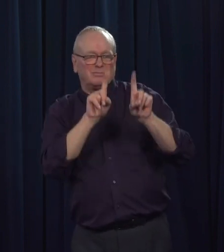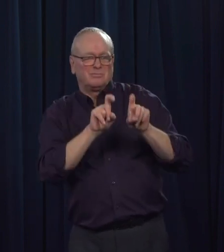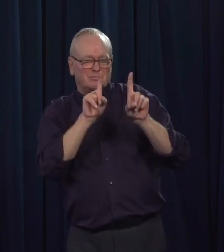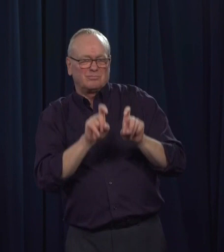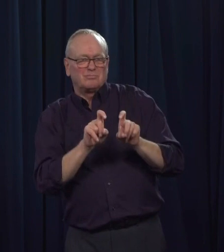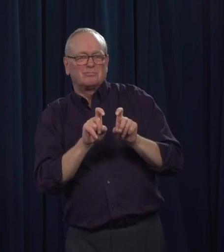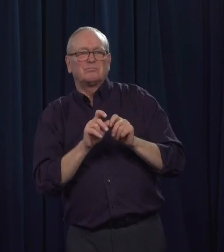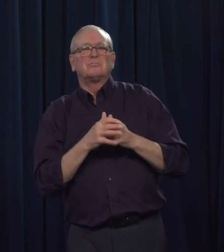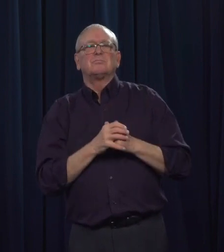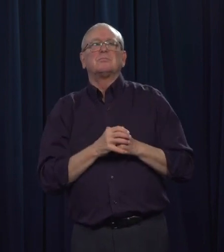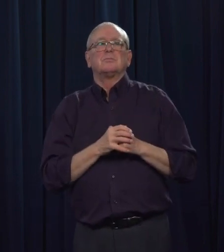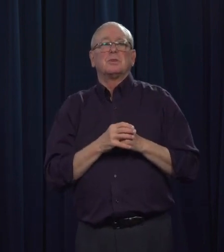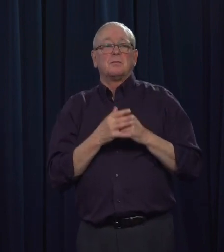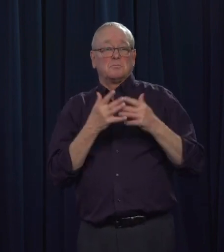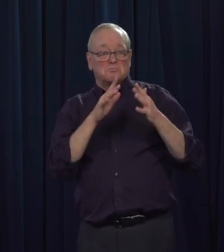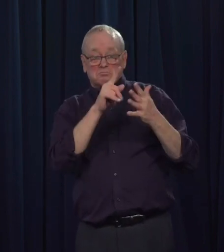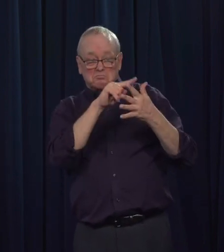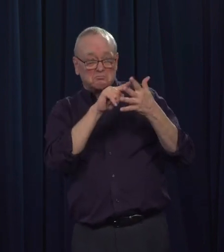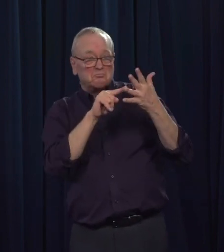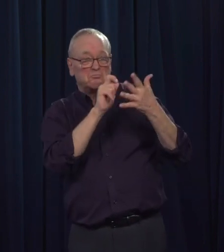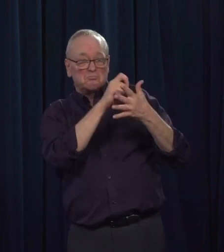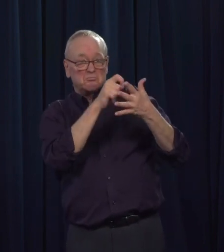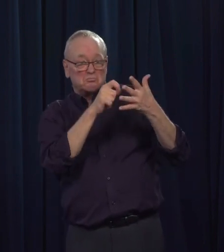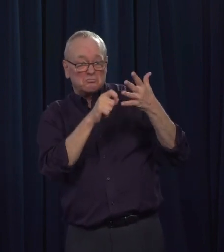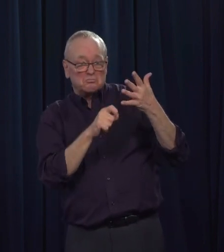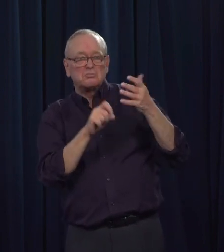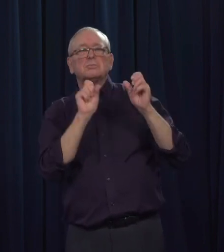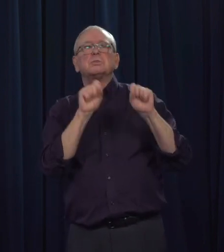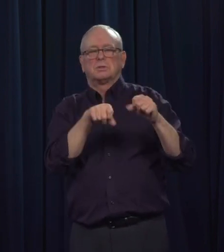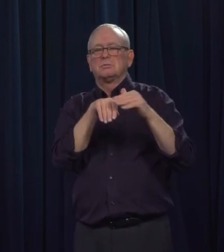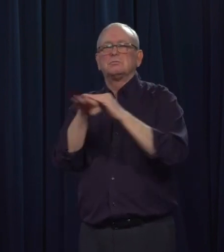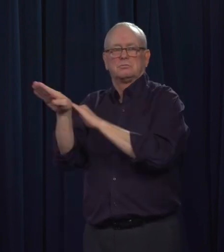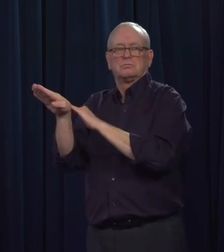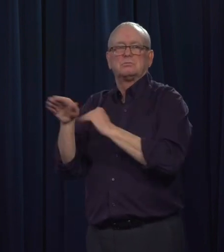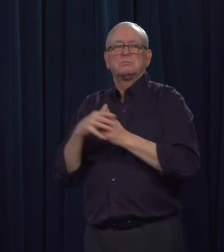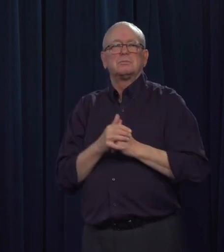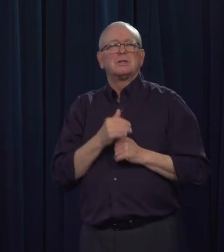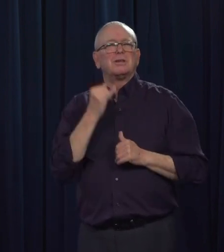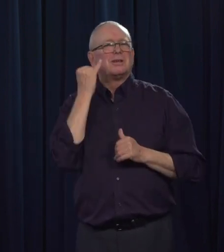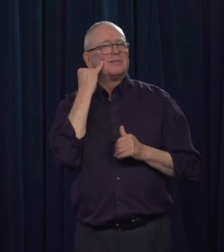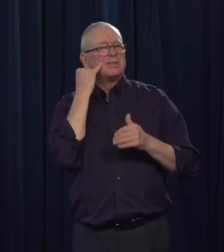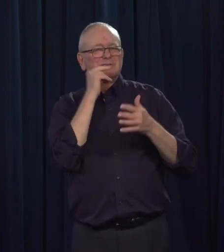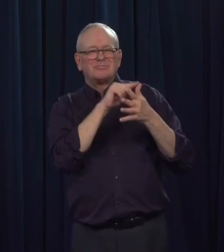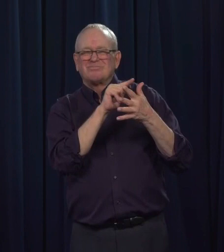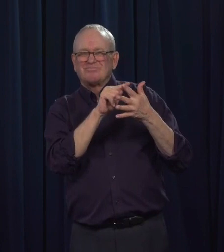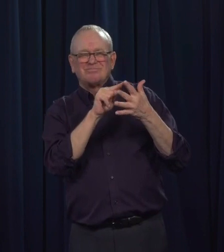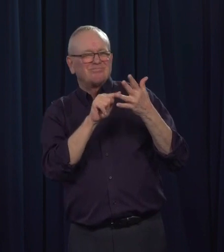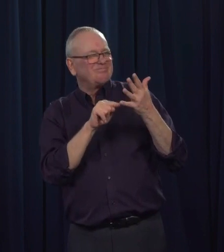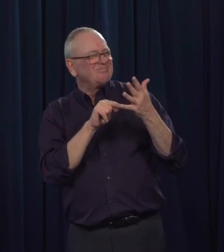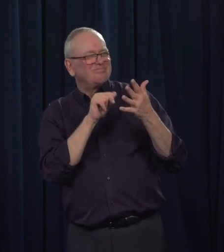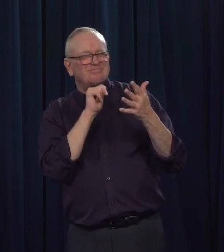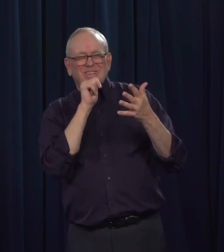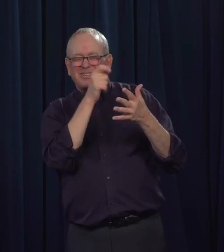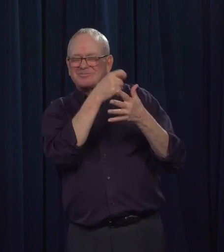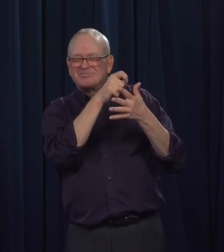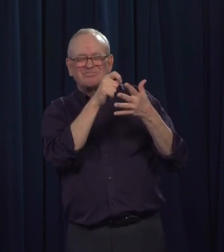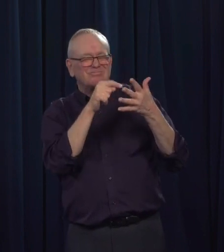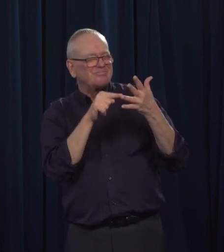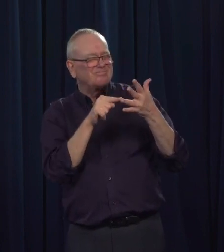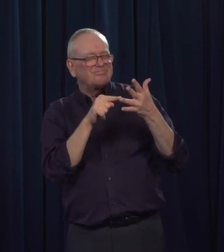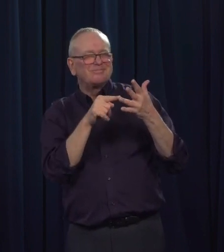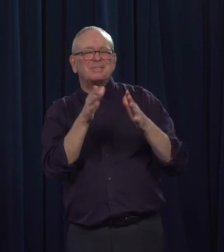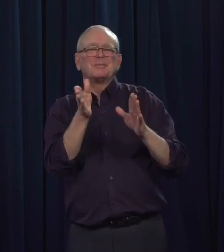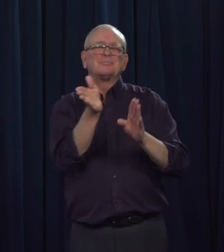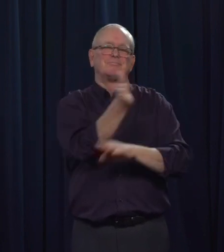to self-isolate. This is necessary to keep both our patients and healthcare workers safe. AHS